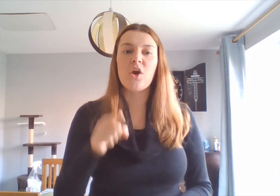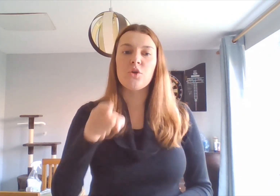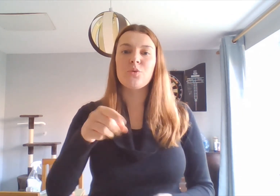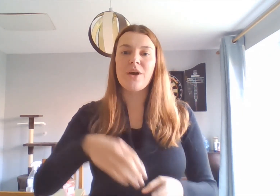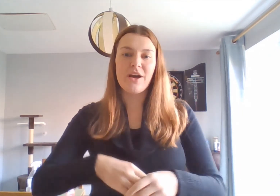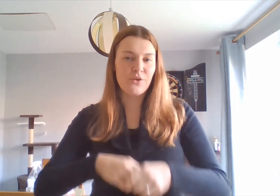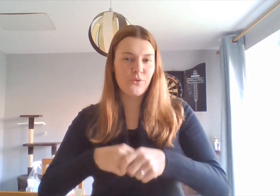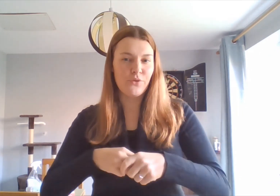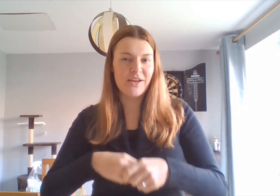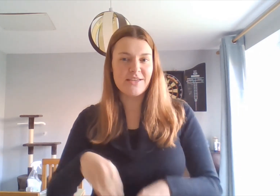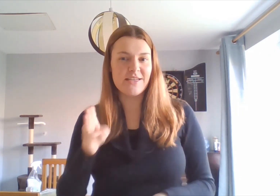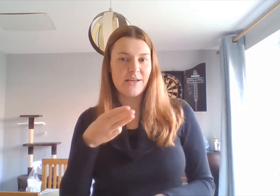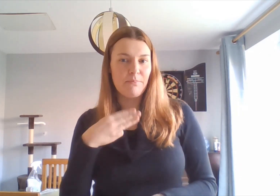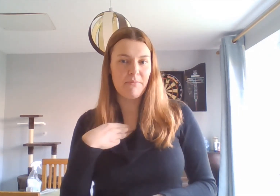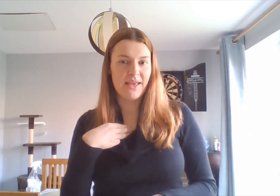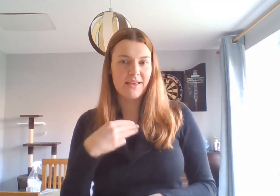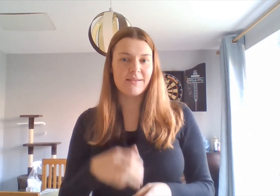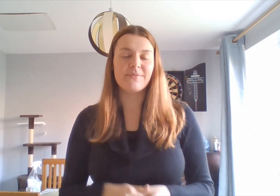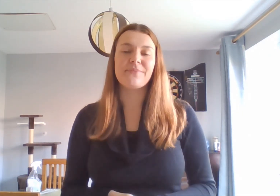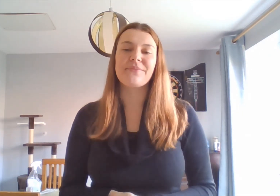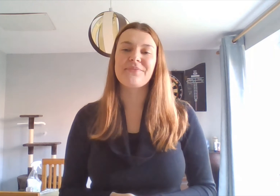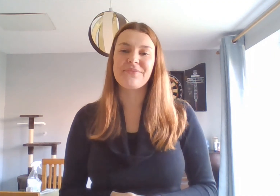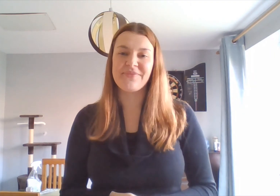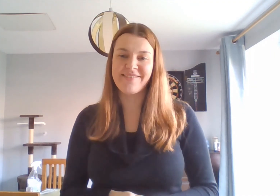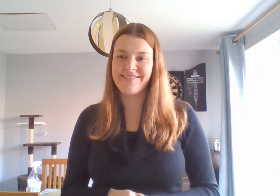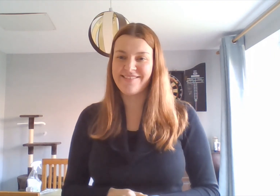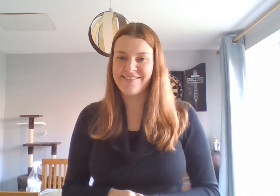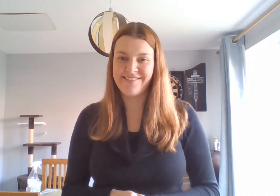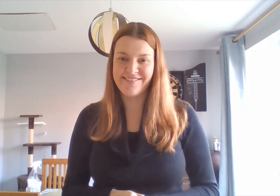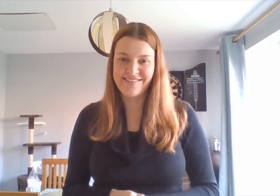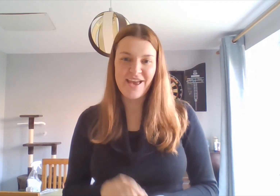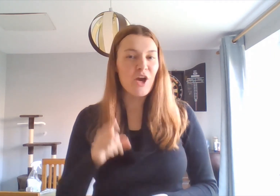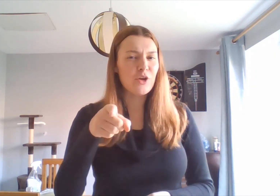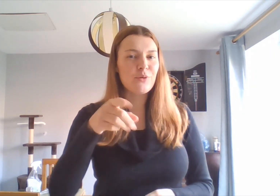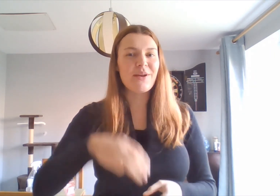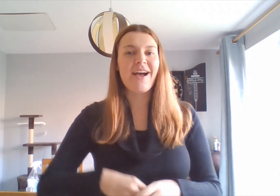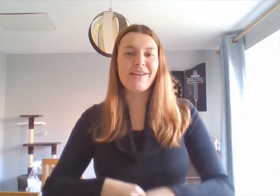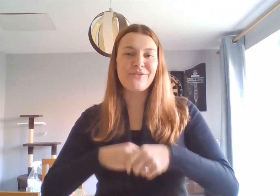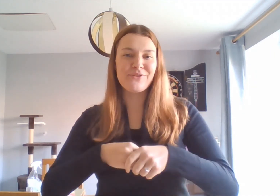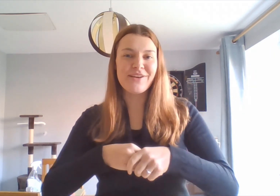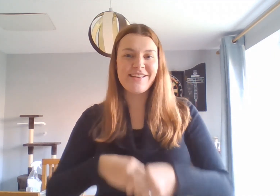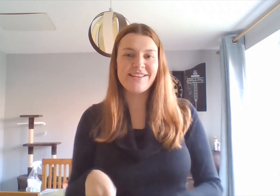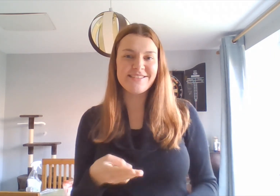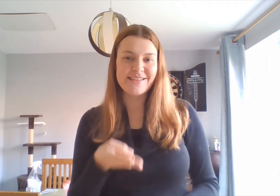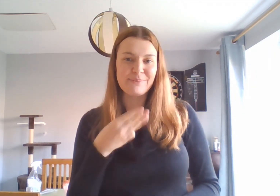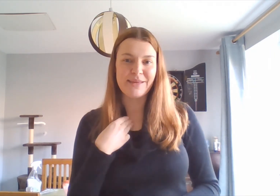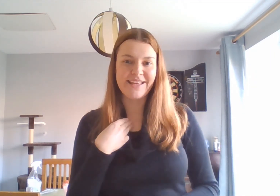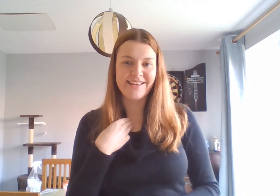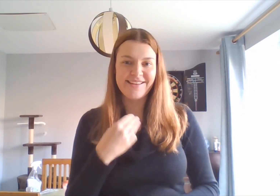You got a friend in me. You got a friend in me. You got a friend in me.